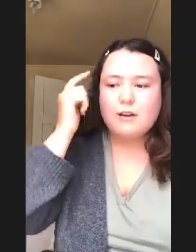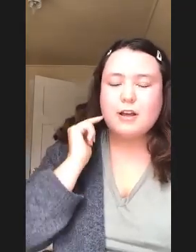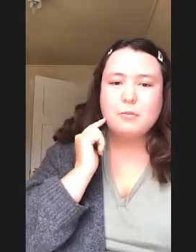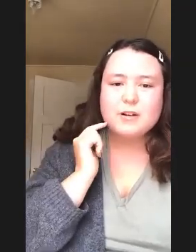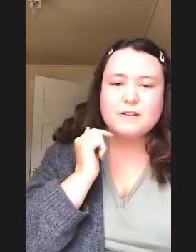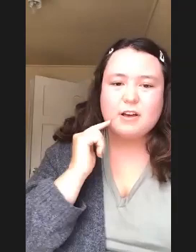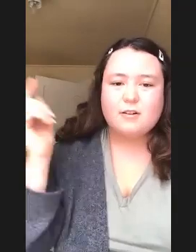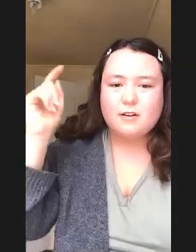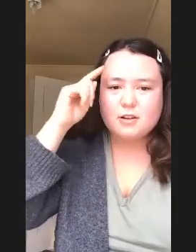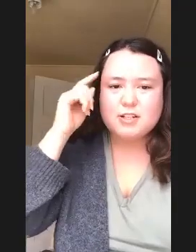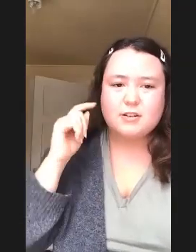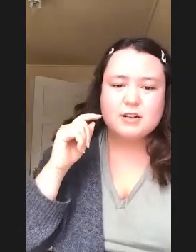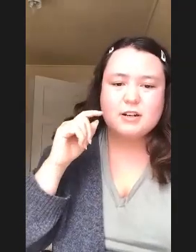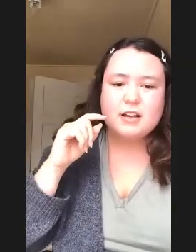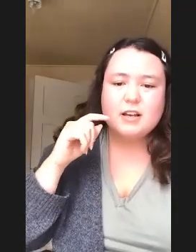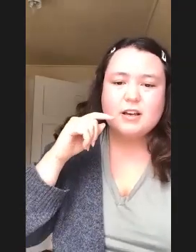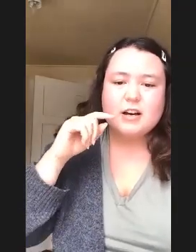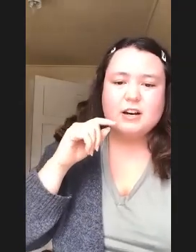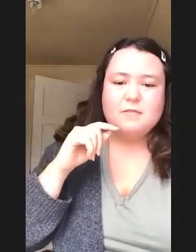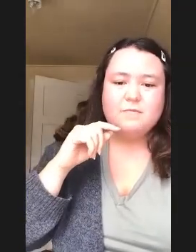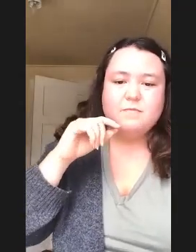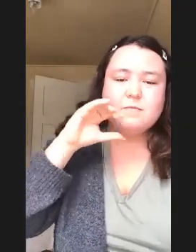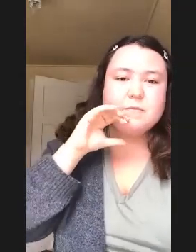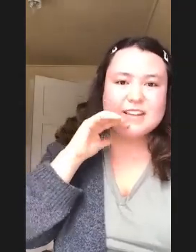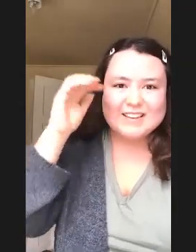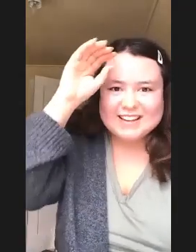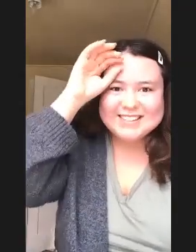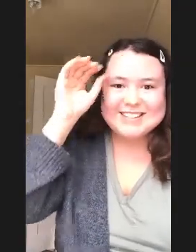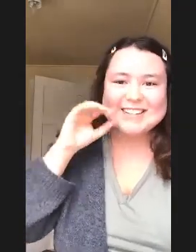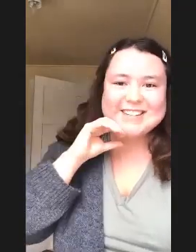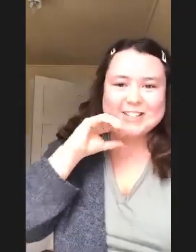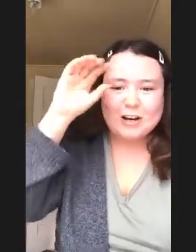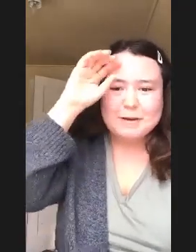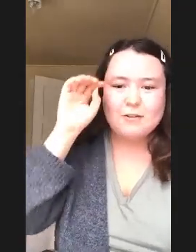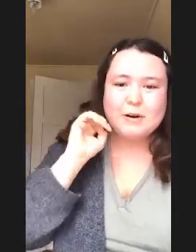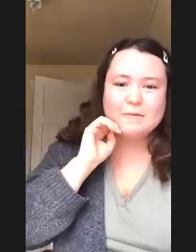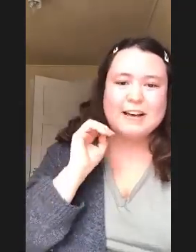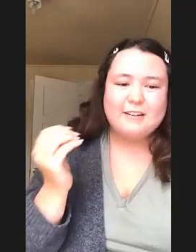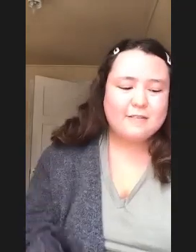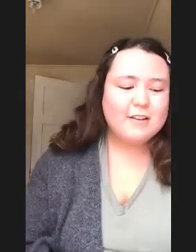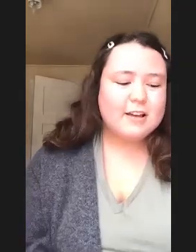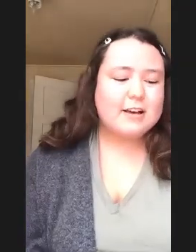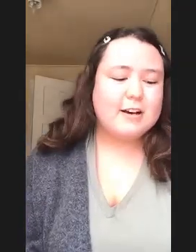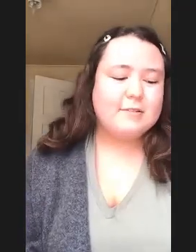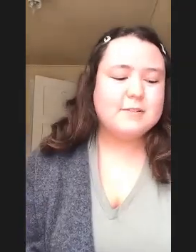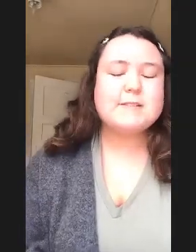referring a person, whether their gender, you can like stick to the top half or bottom half.